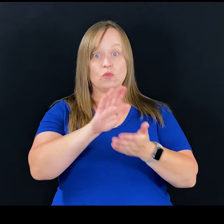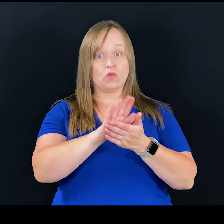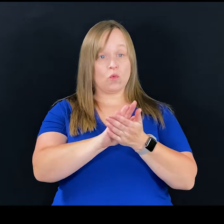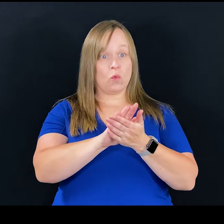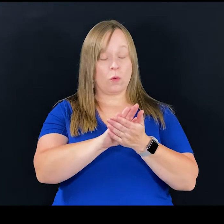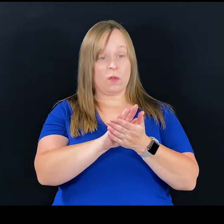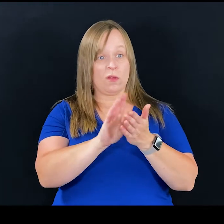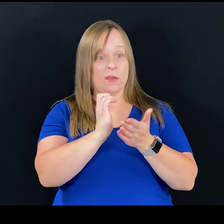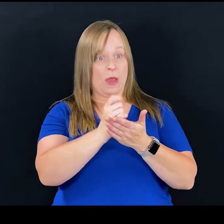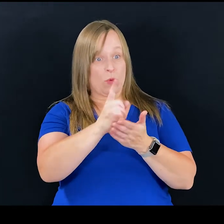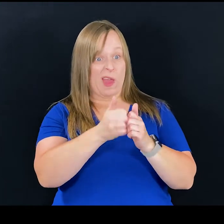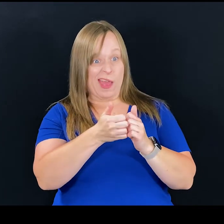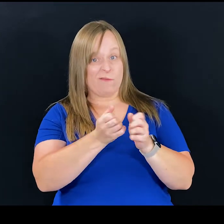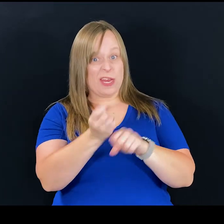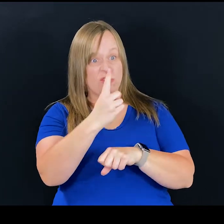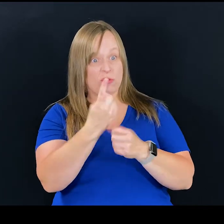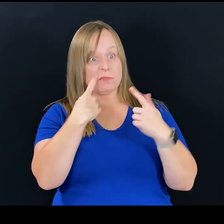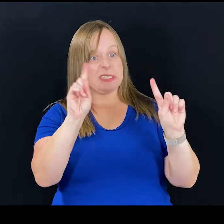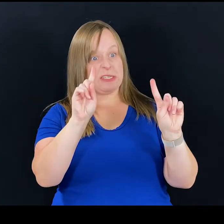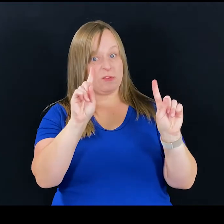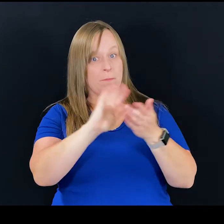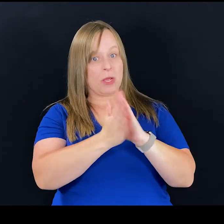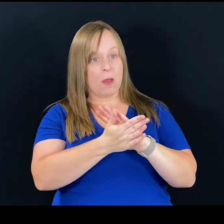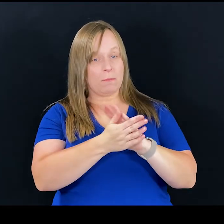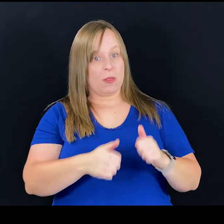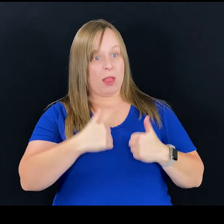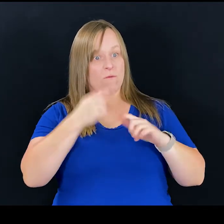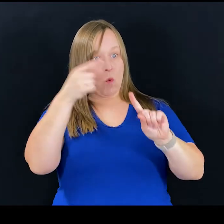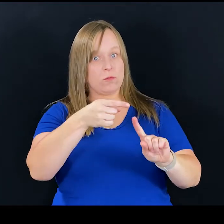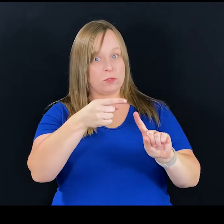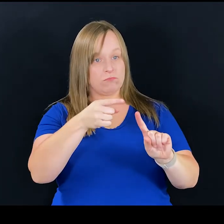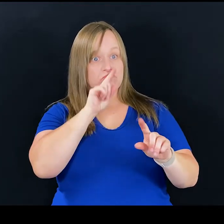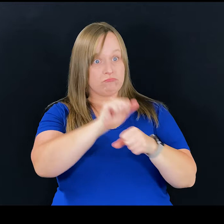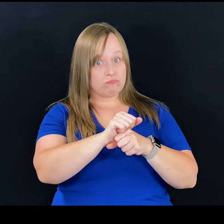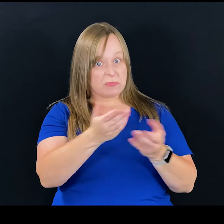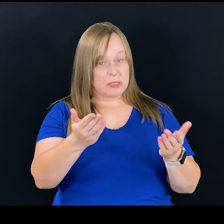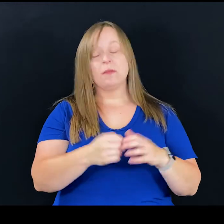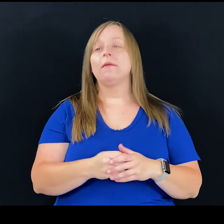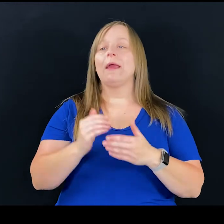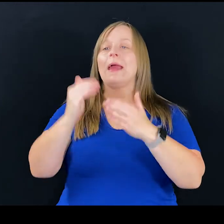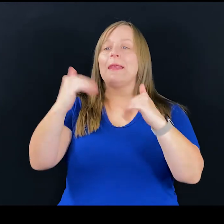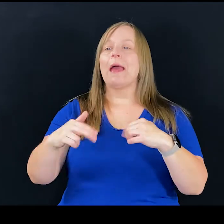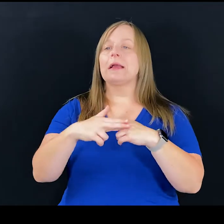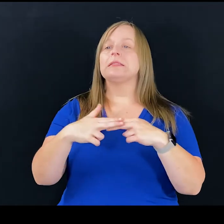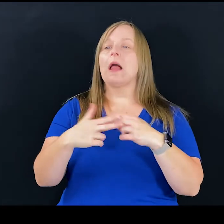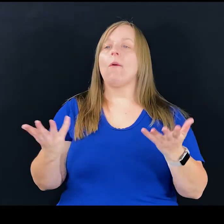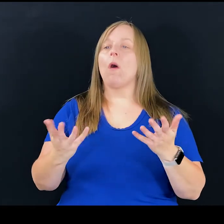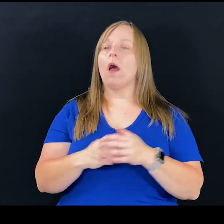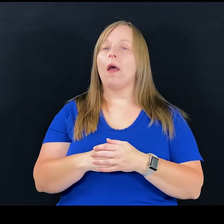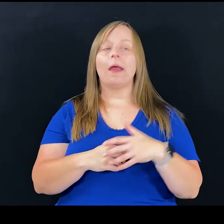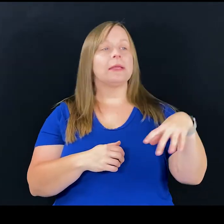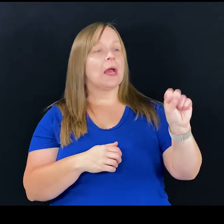What is the school going to do for you next year to make you succeed at these life goals of yours? What is the next